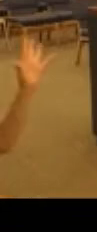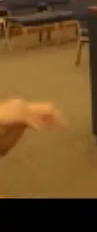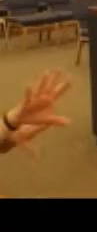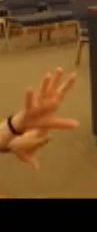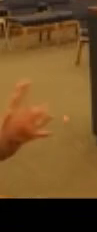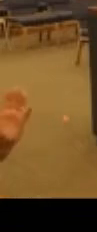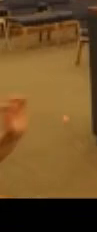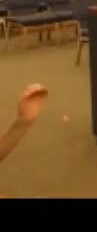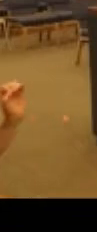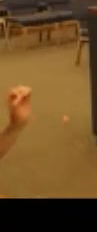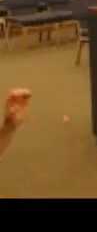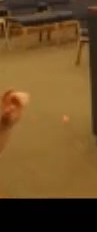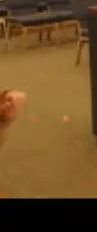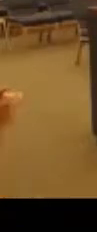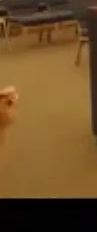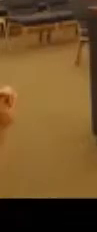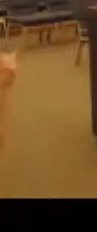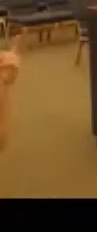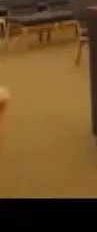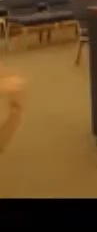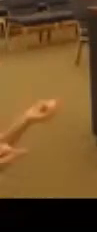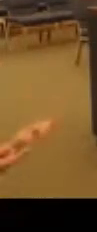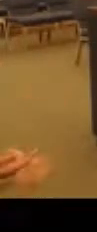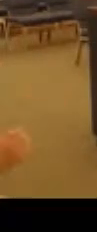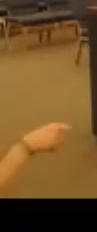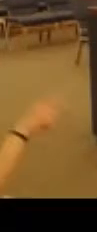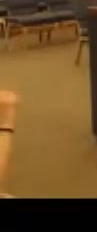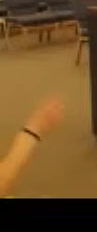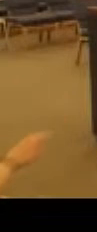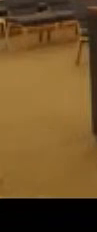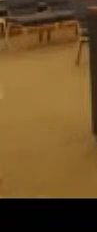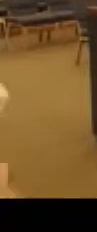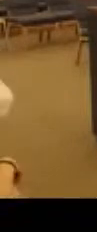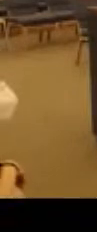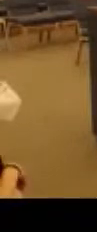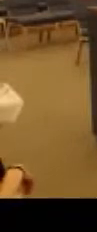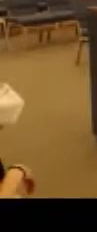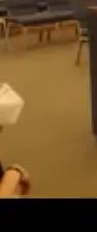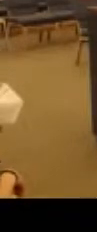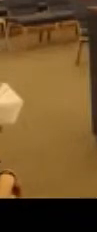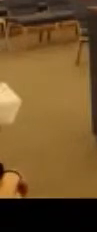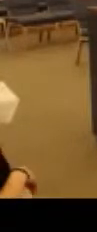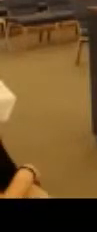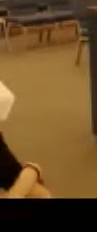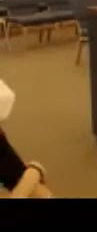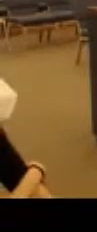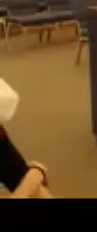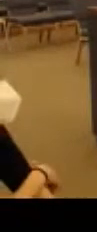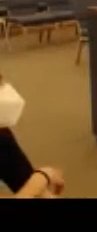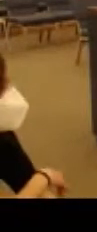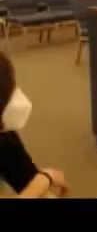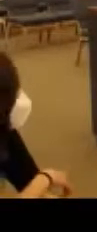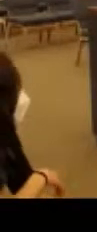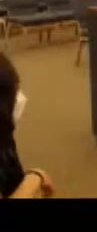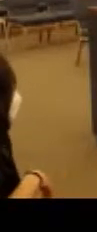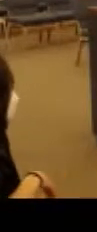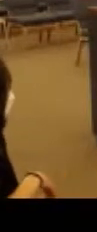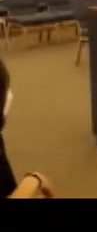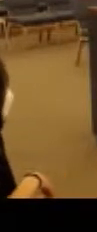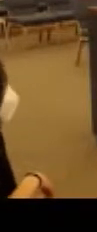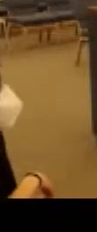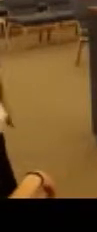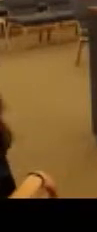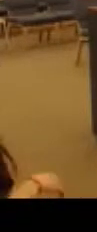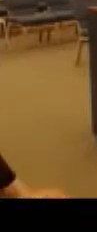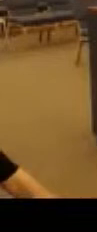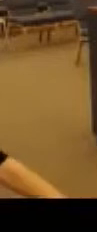the sewer lines? Right, yeah, we don't Okay. keep the gas. Okay, I mean, it's showing that it's in a serviced area, right, but it doesn't give a specific.